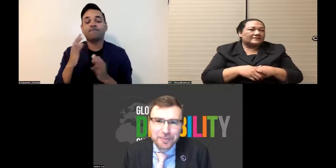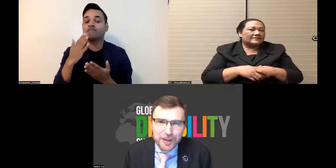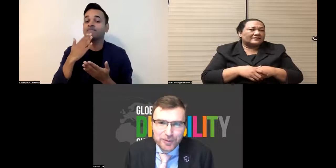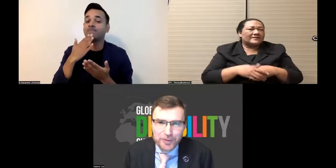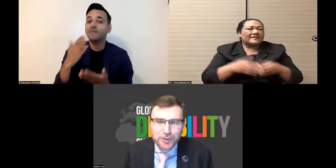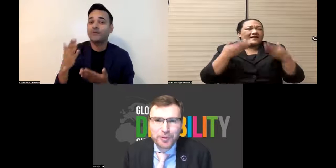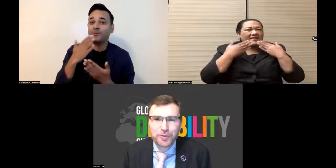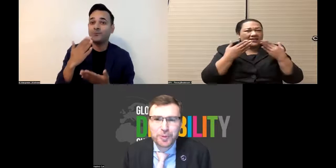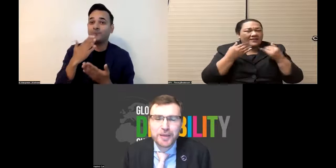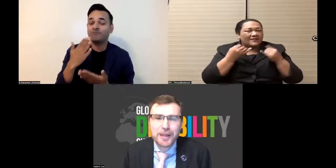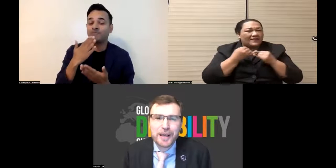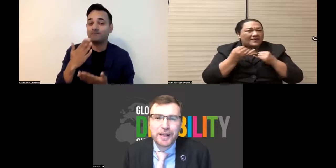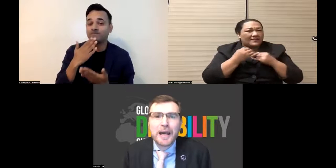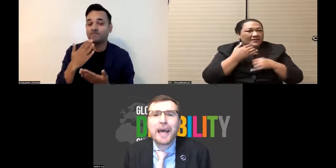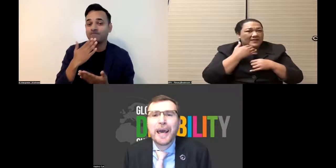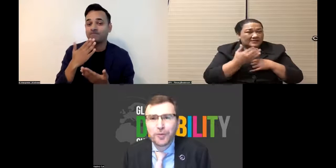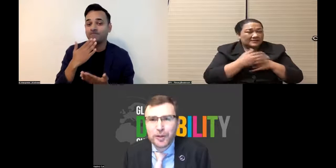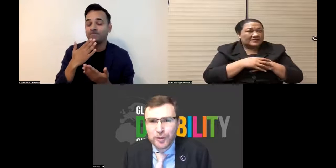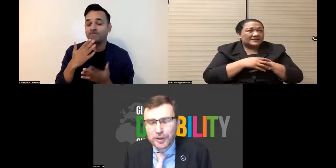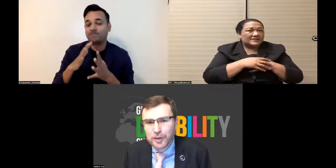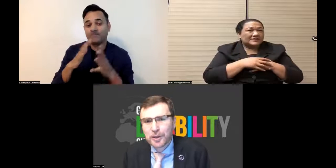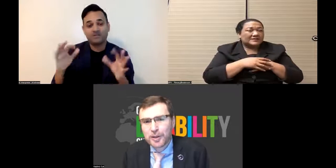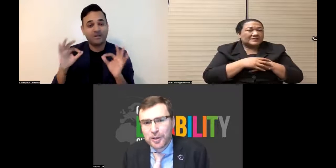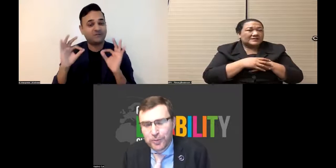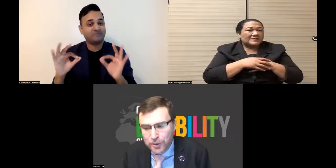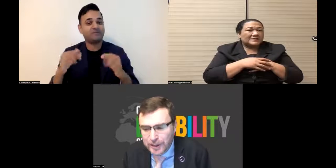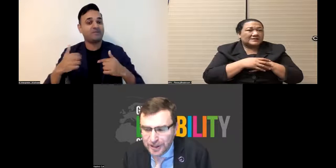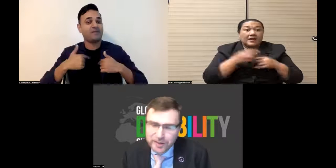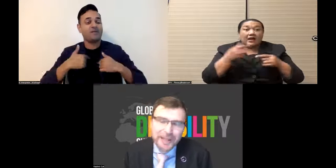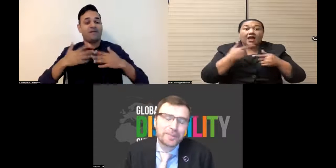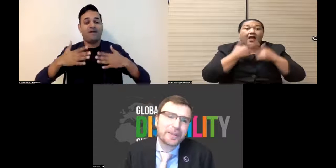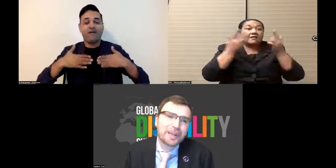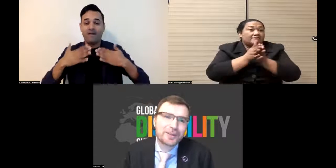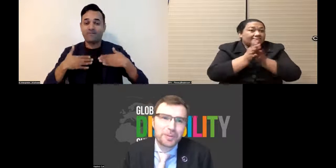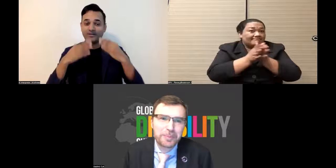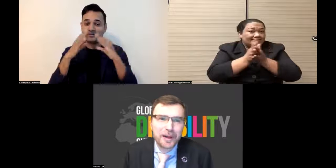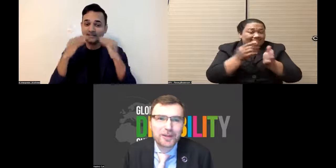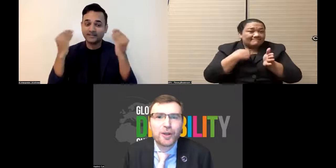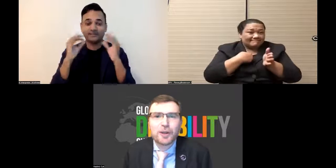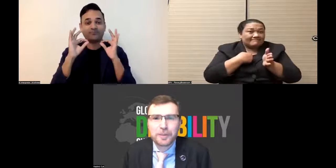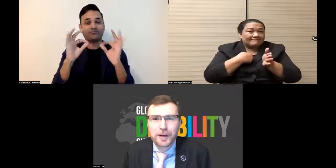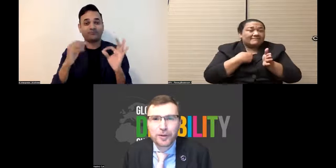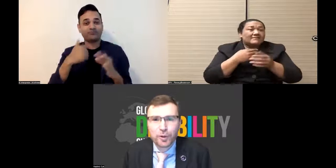It is a great pleasure for me and for the International Disability Alliance to be